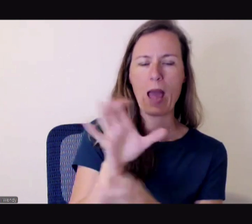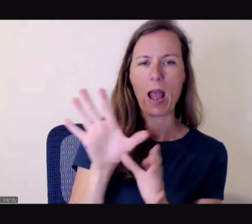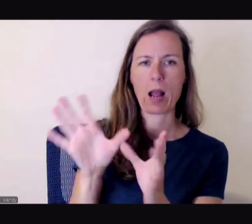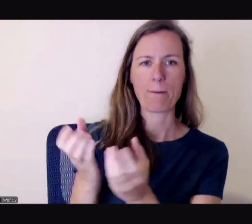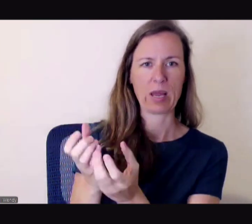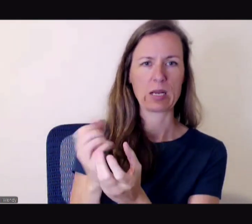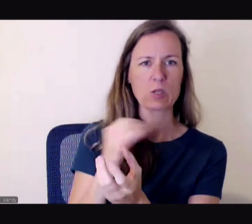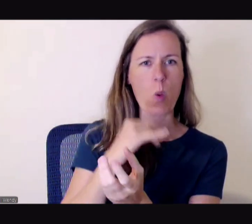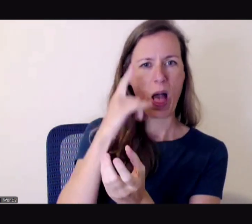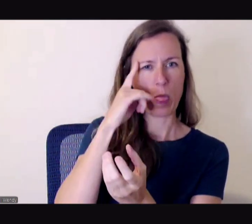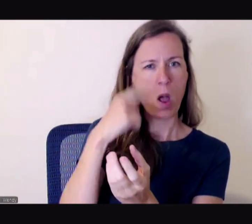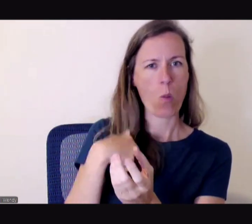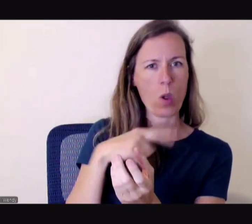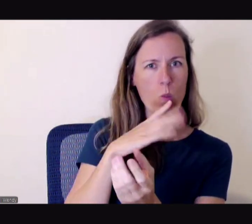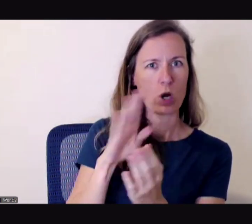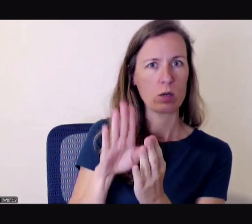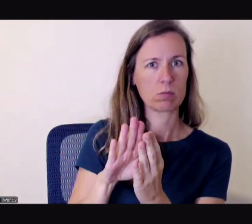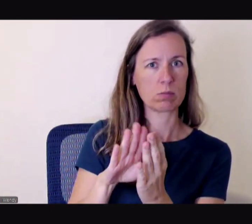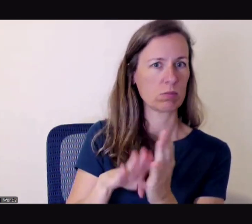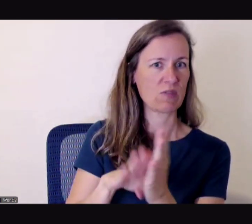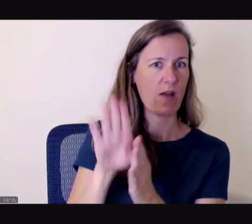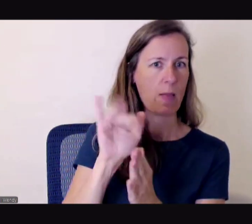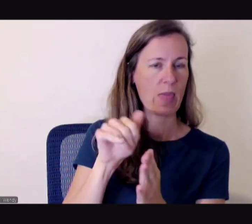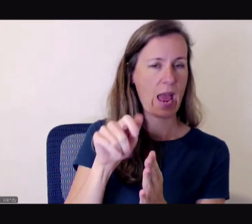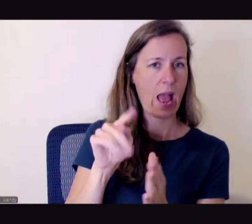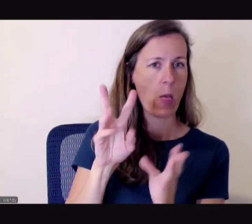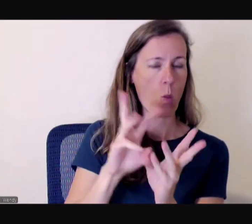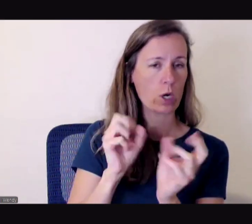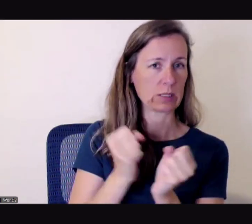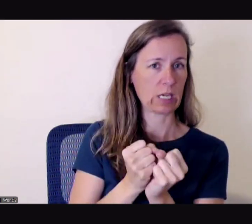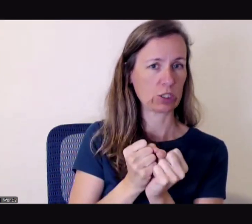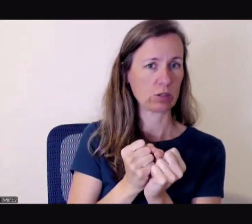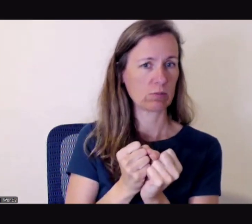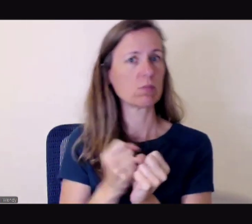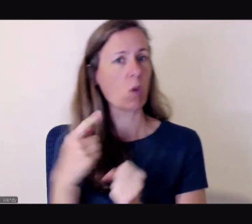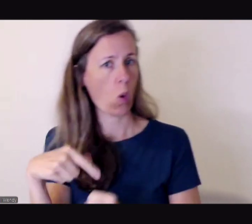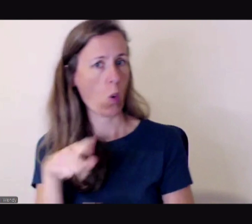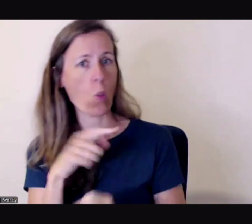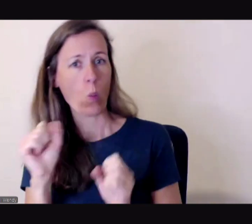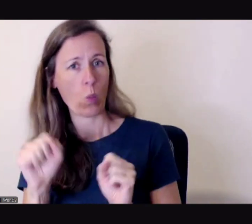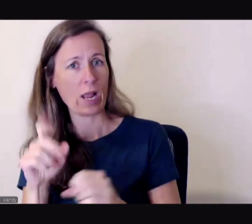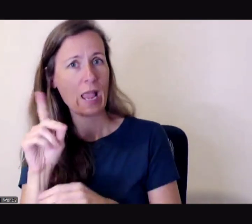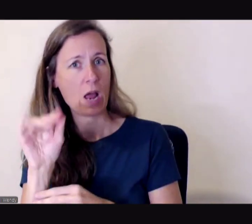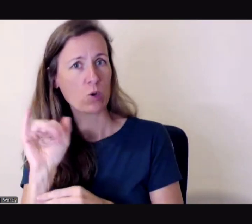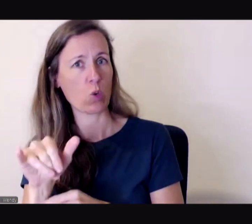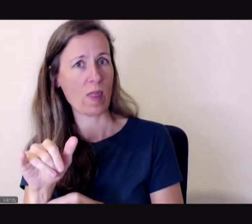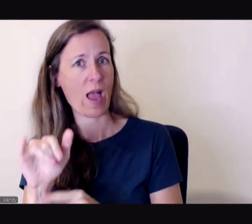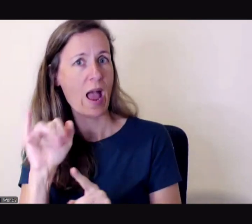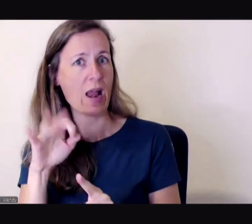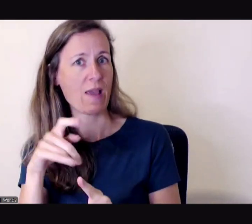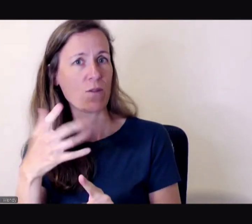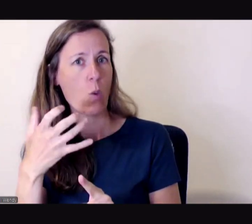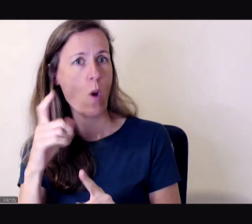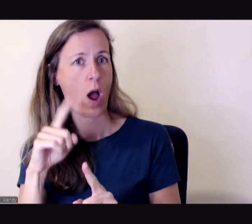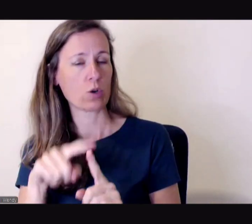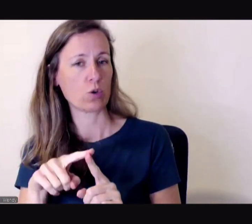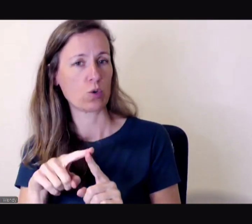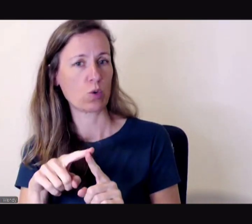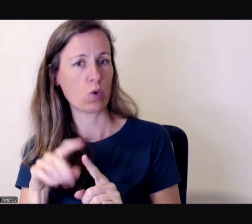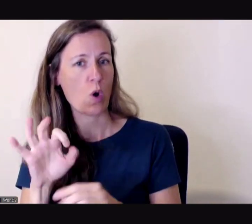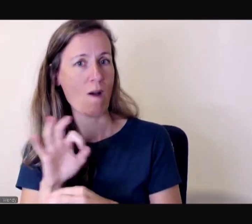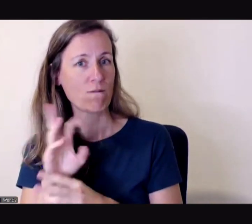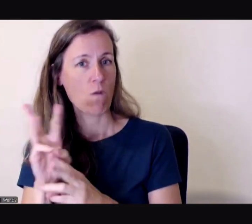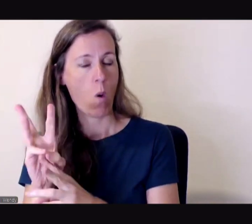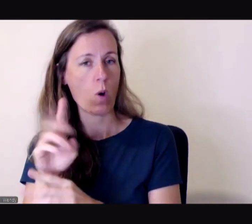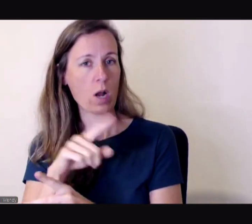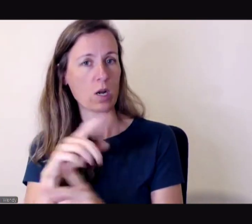work session. We can do that. But so We still can do able to that, put but forward if some you want to forward your resident